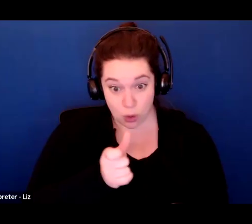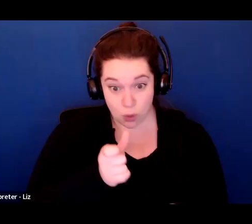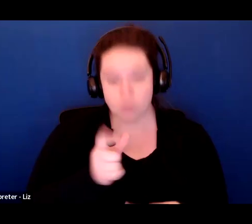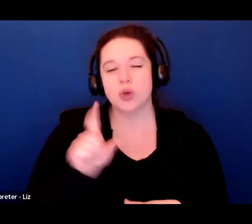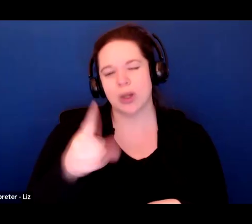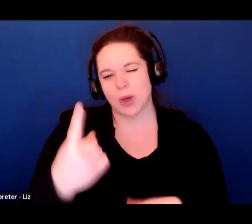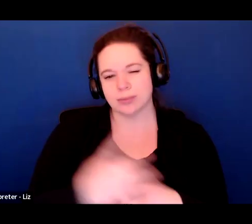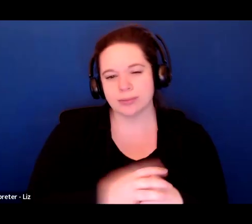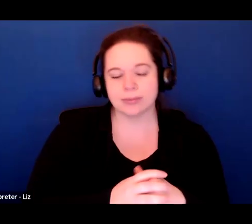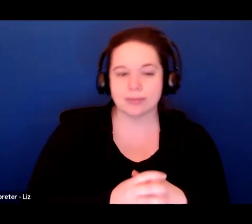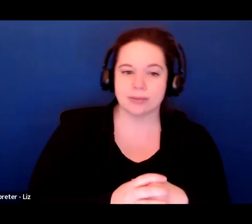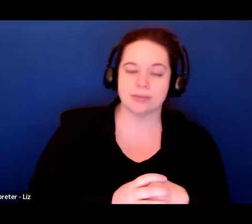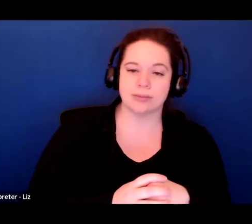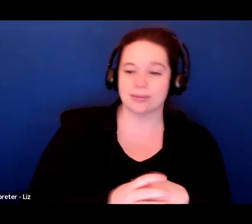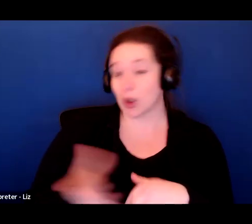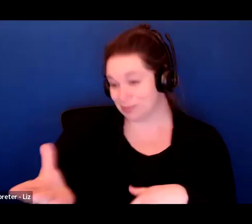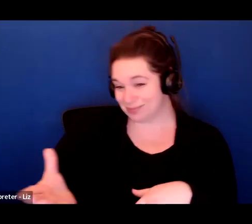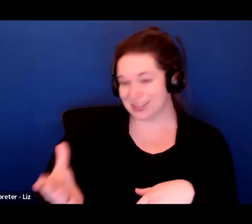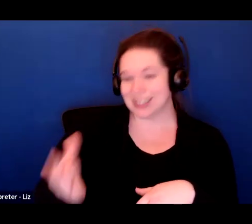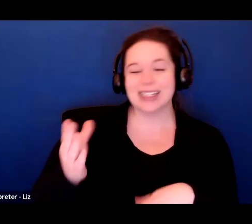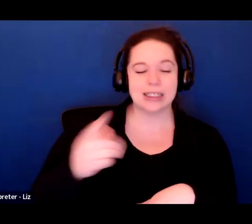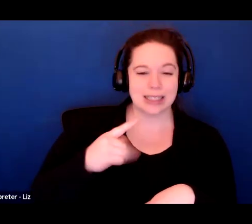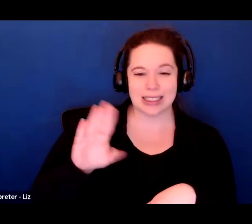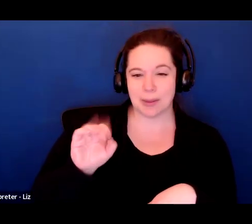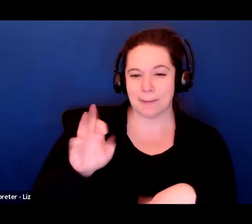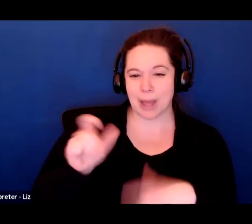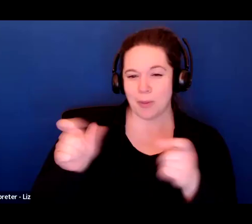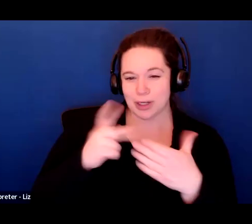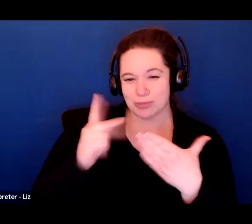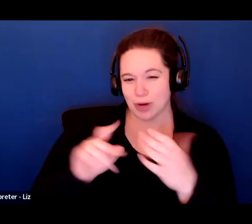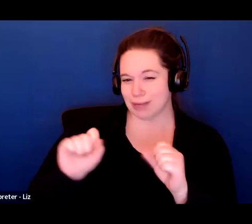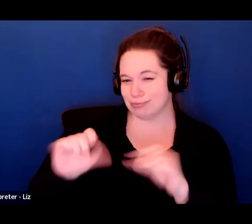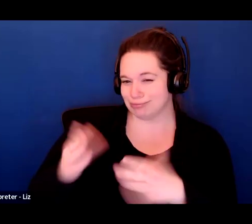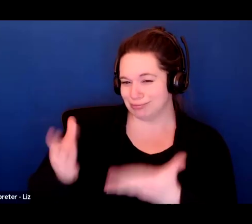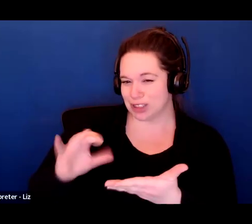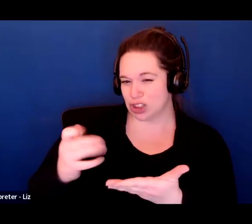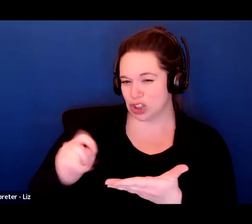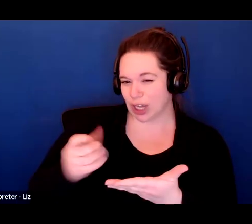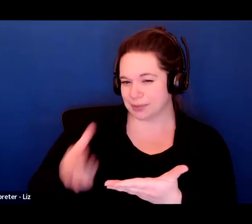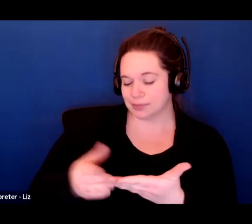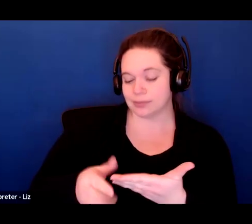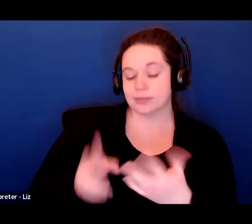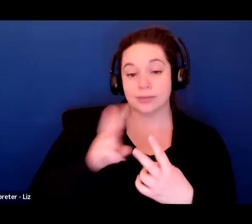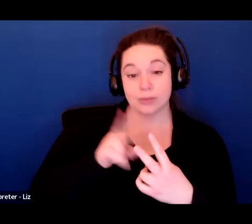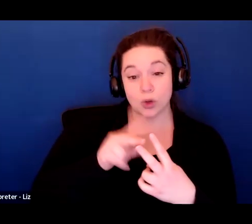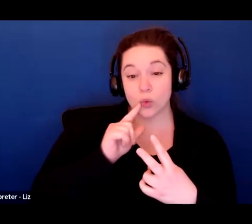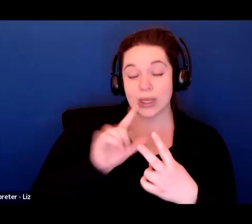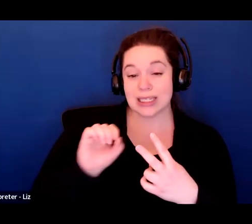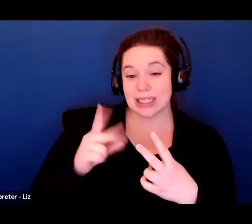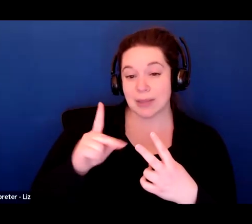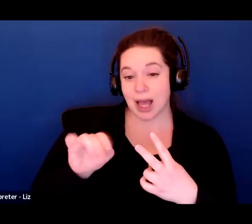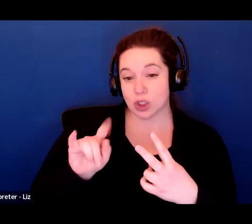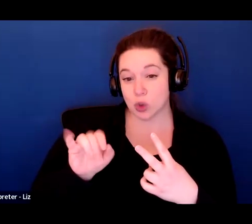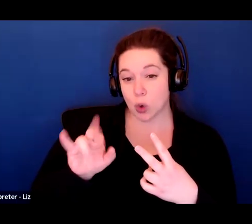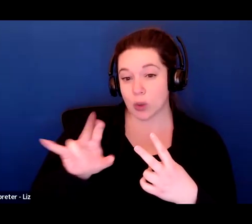be done with, see, there's a management program appears right now. That can be done either with suppositories or if